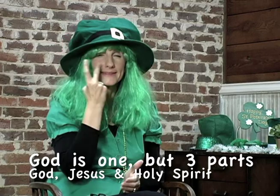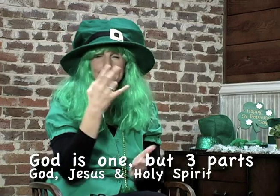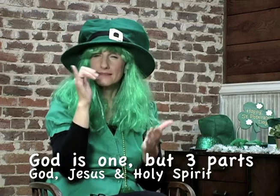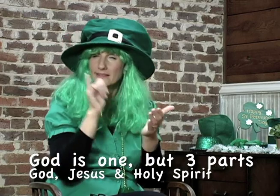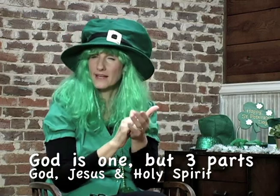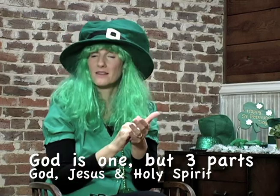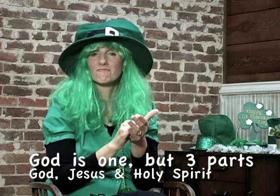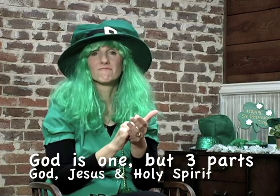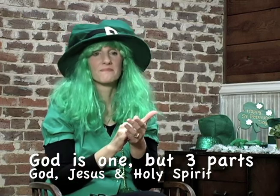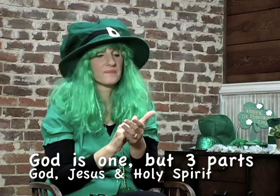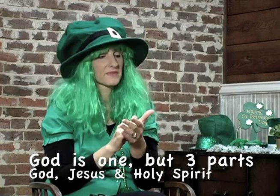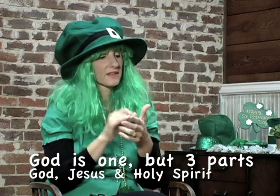has three parts.